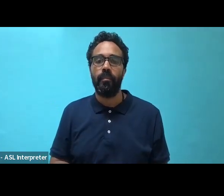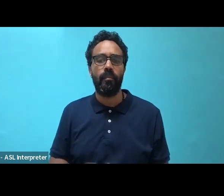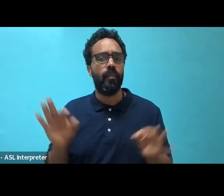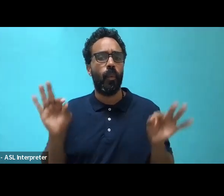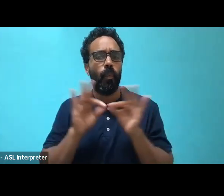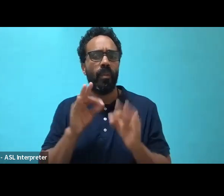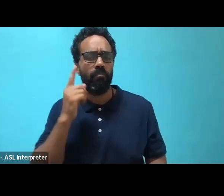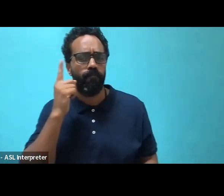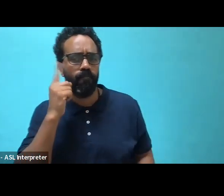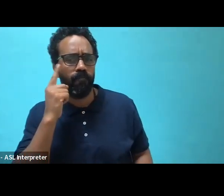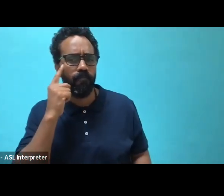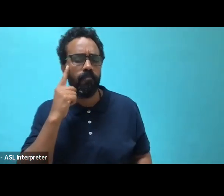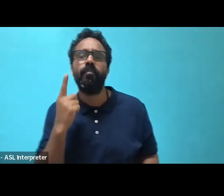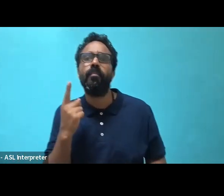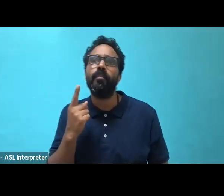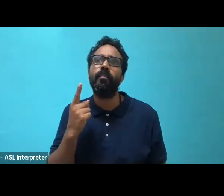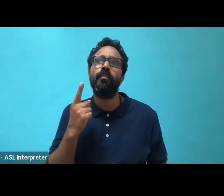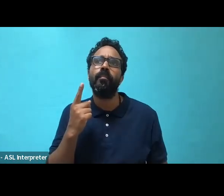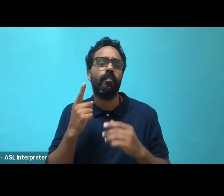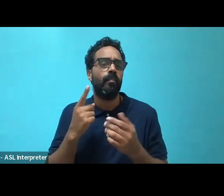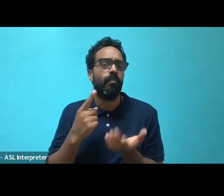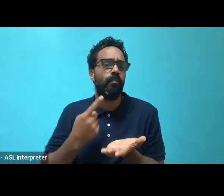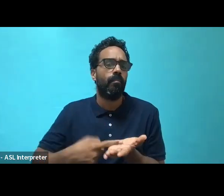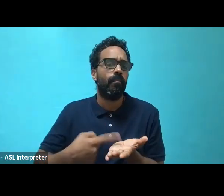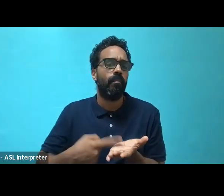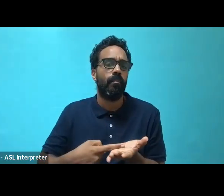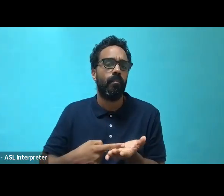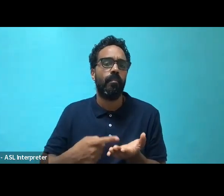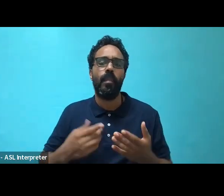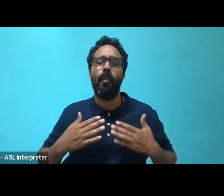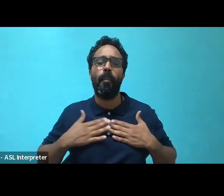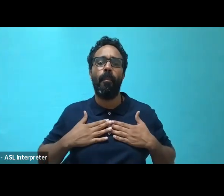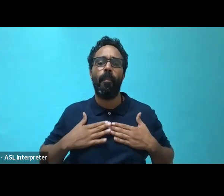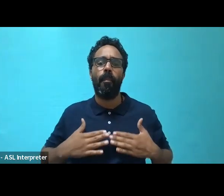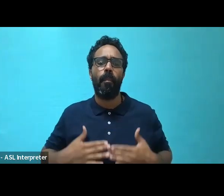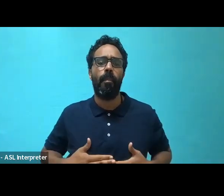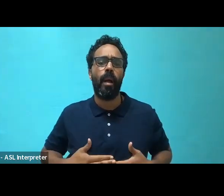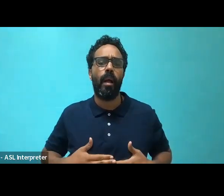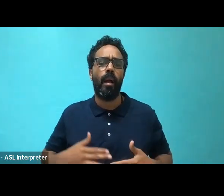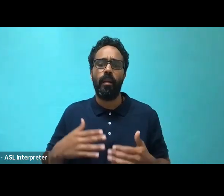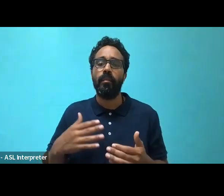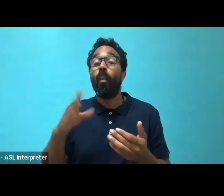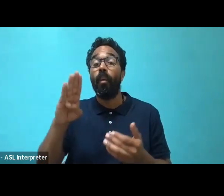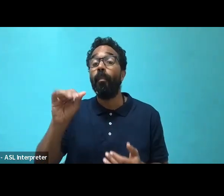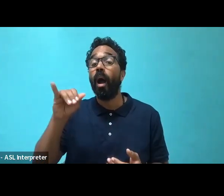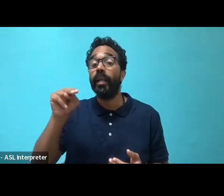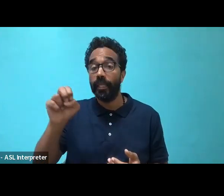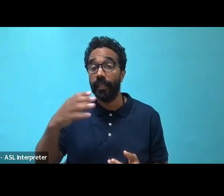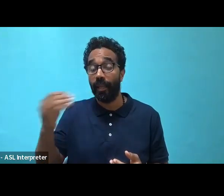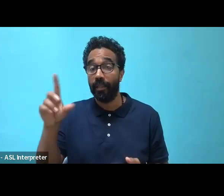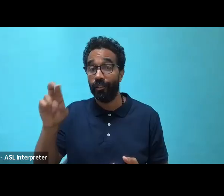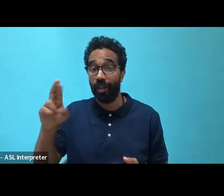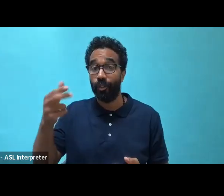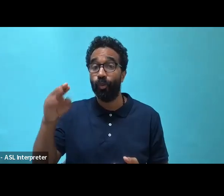know, to maybe riff a little bit on what Bonnie and Dr. Grooms have said, I want to